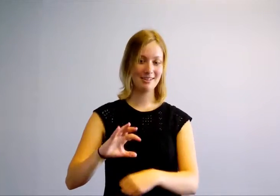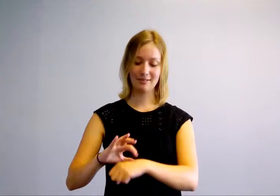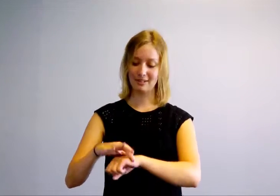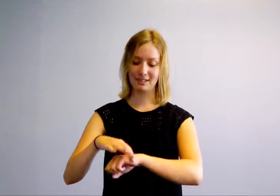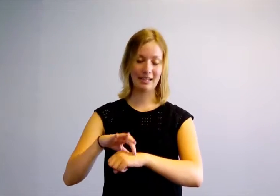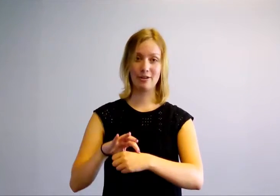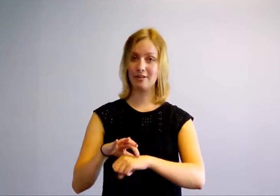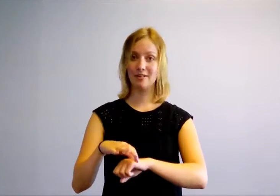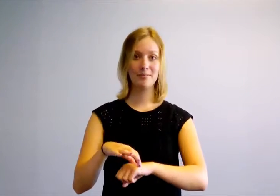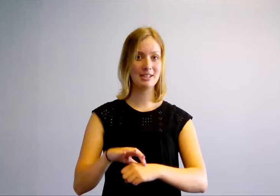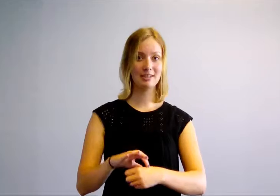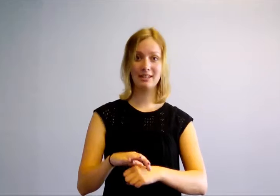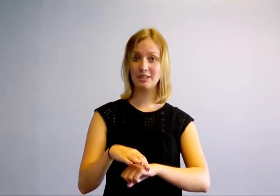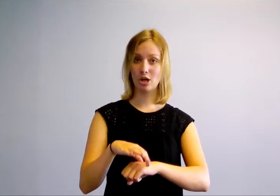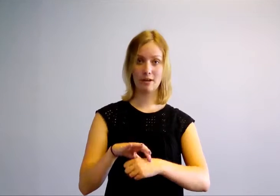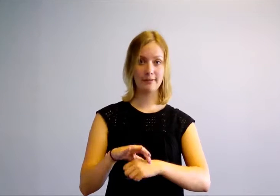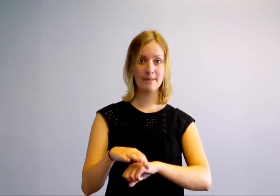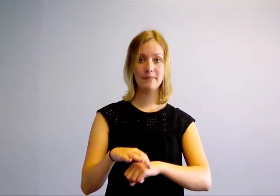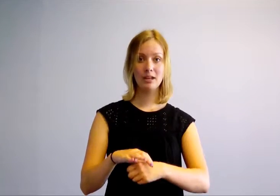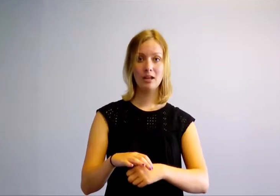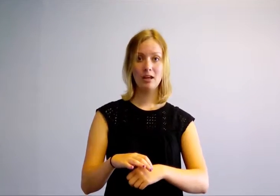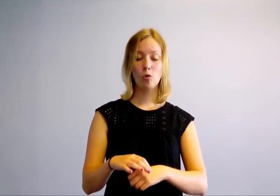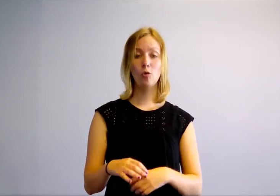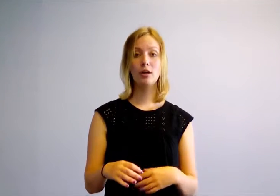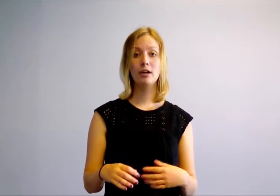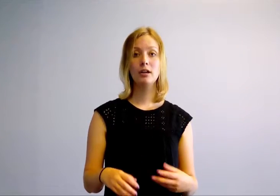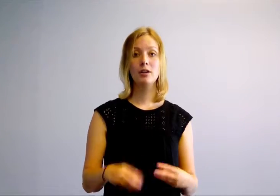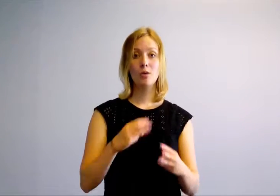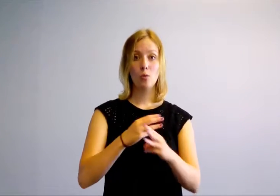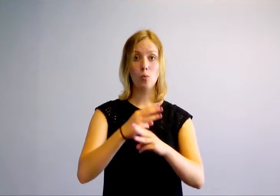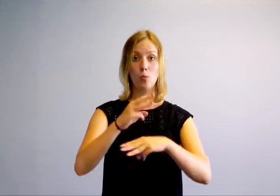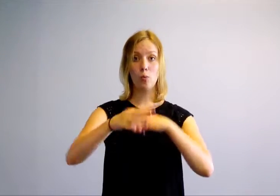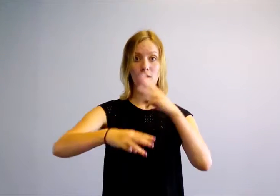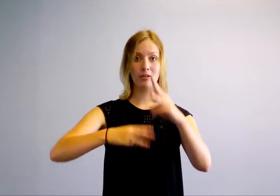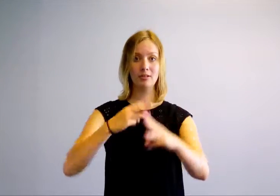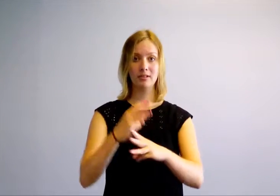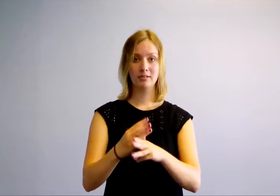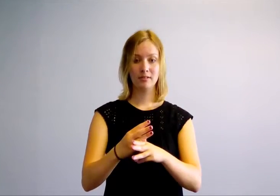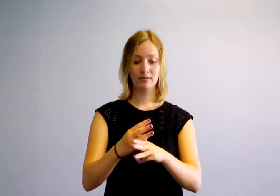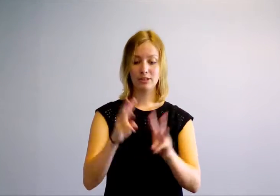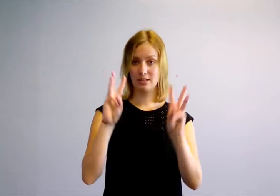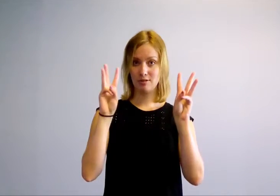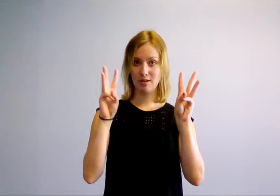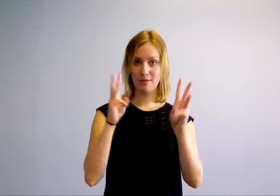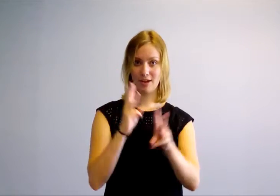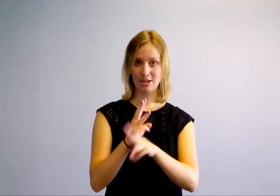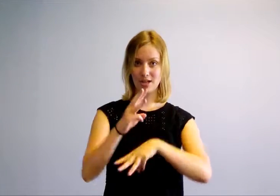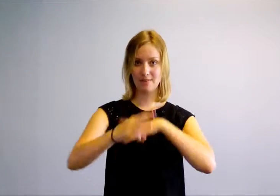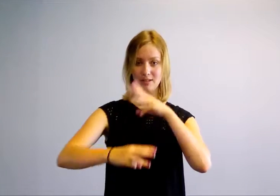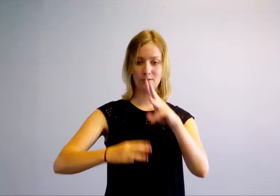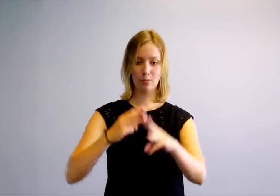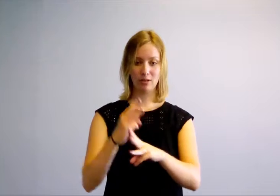science, so it's just like earth, basically, geography. Or world, which is the two W hand shapes,